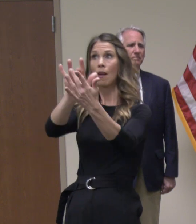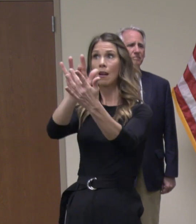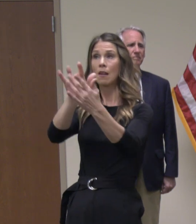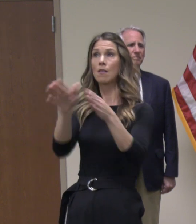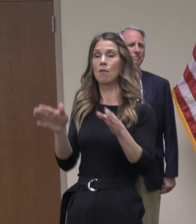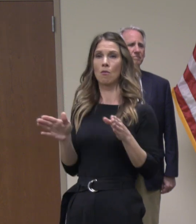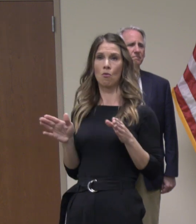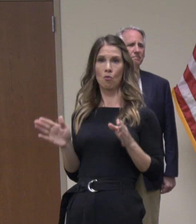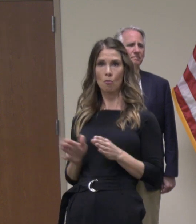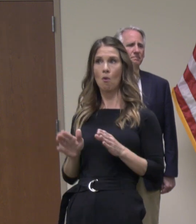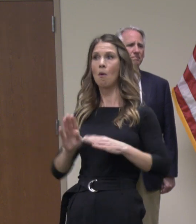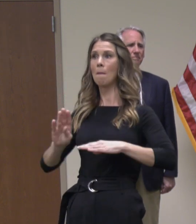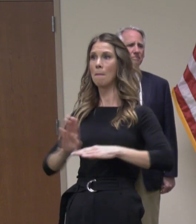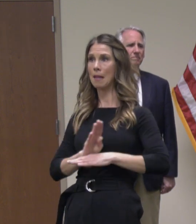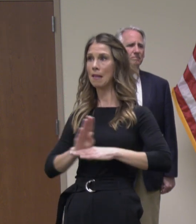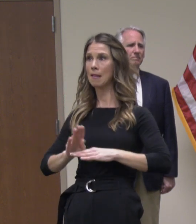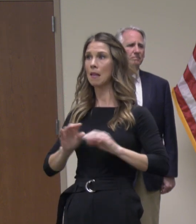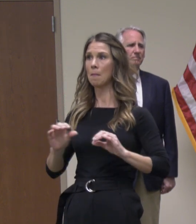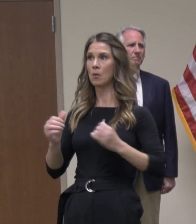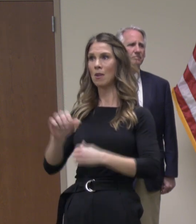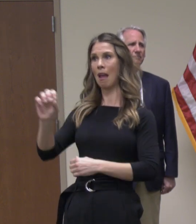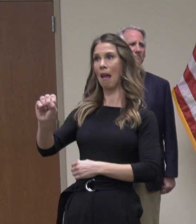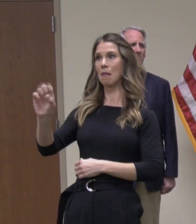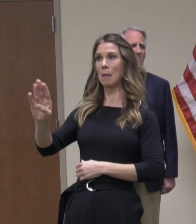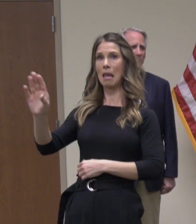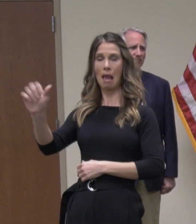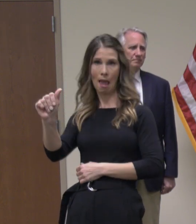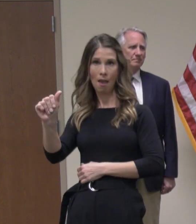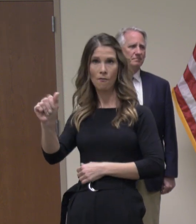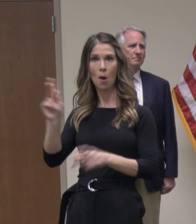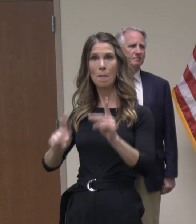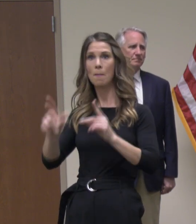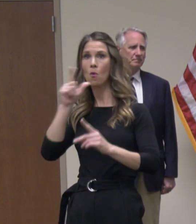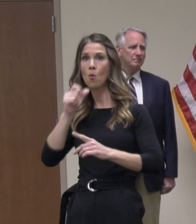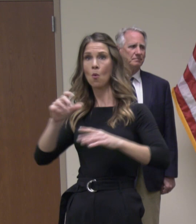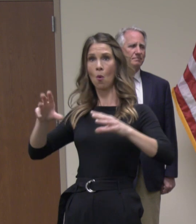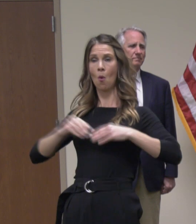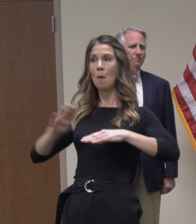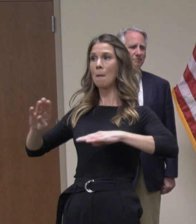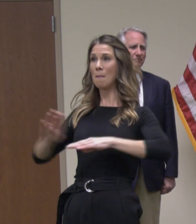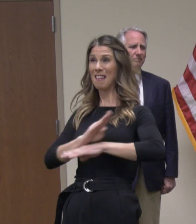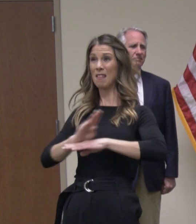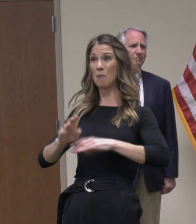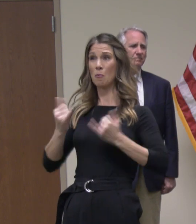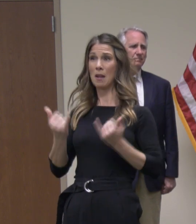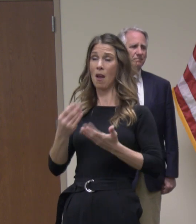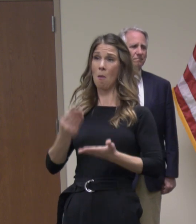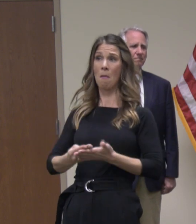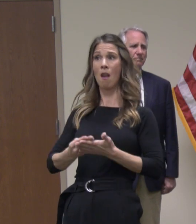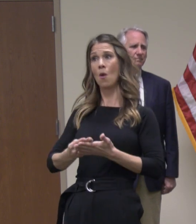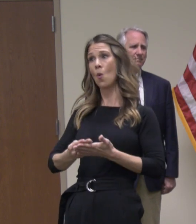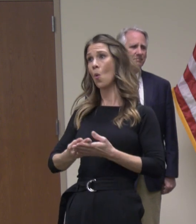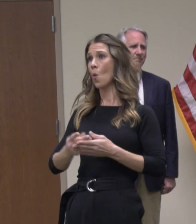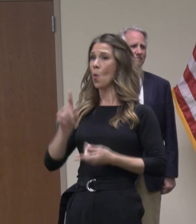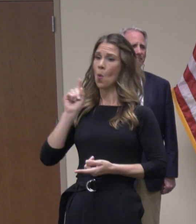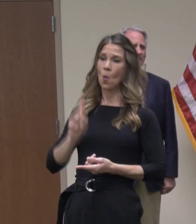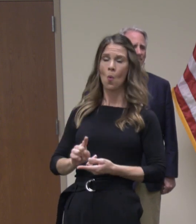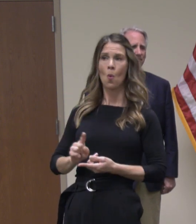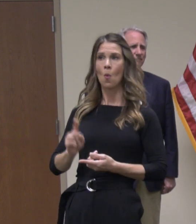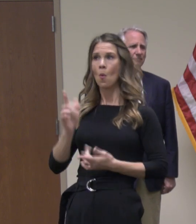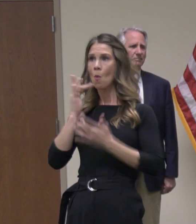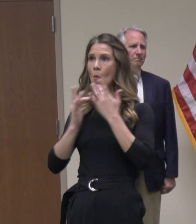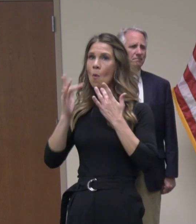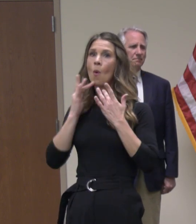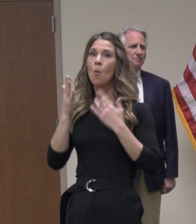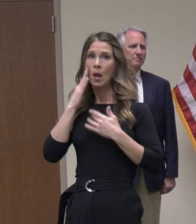for a disaster declaration for business owners facing economic loss because of COVID-19. We know this will be a challenging time for our